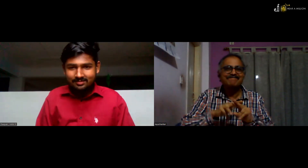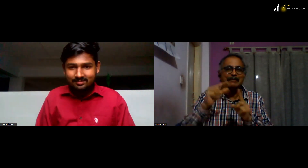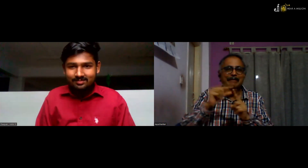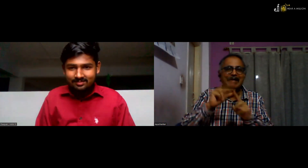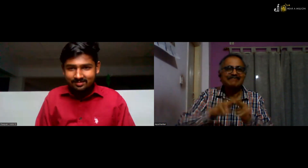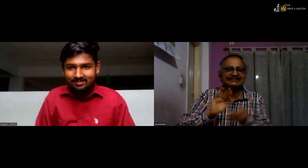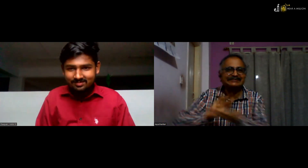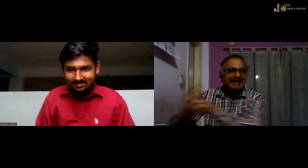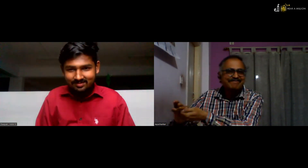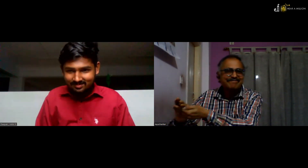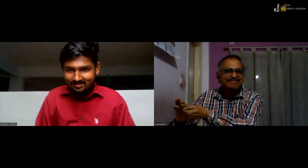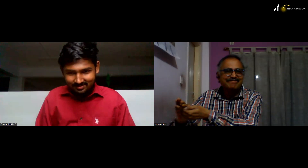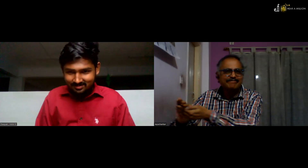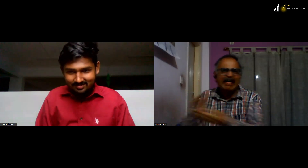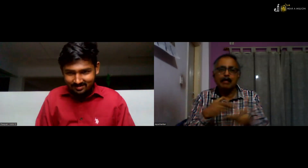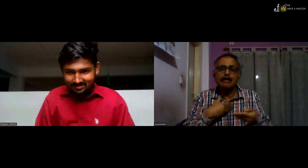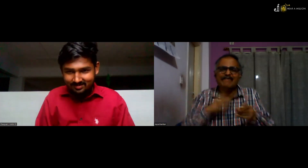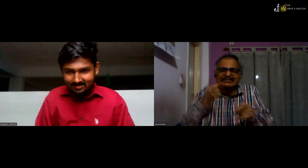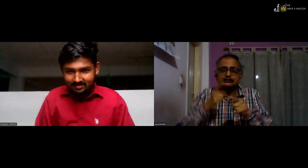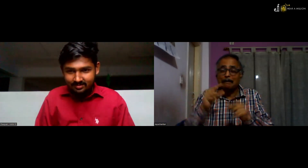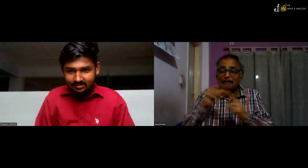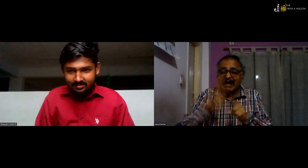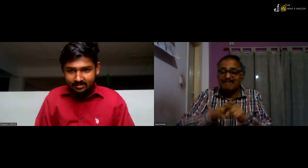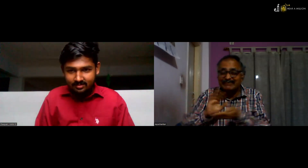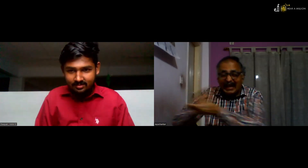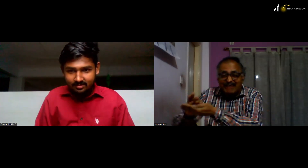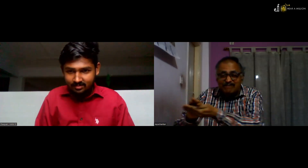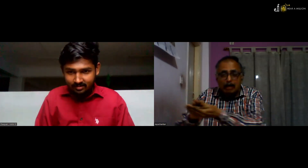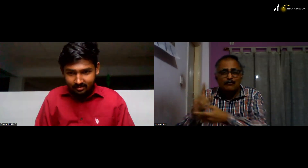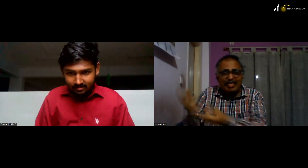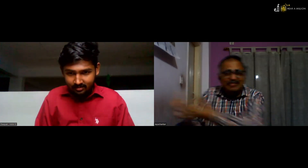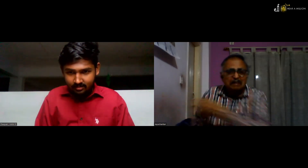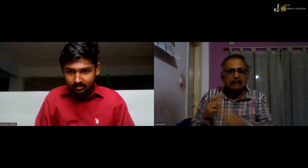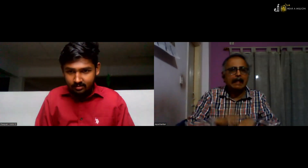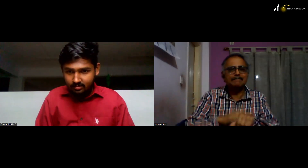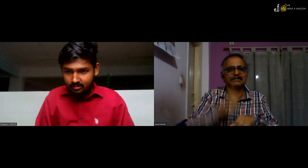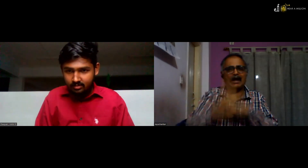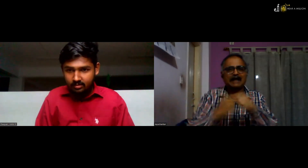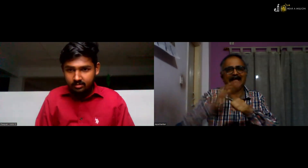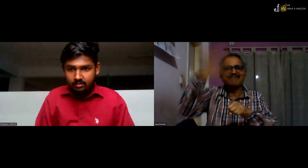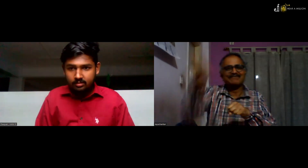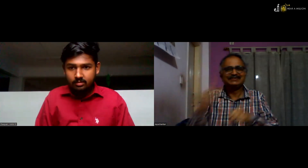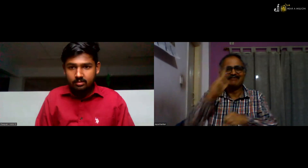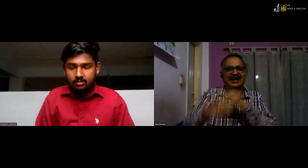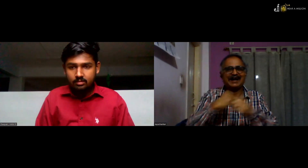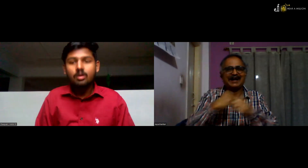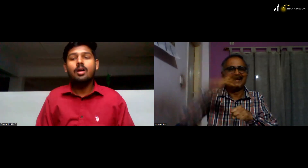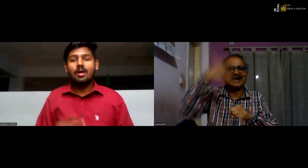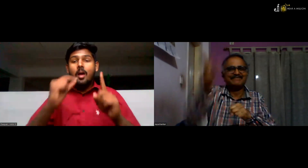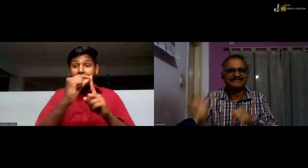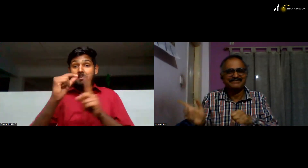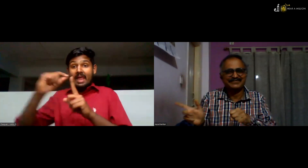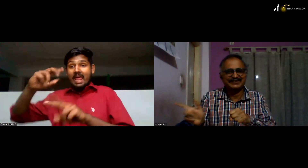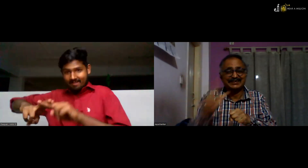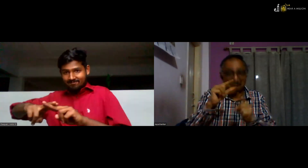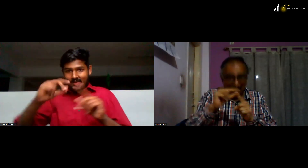so, like, I have some PF with me, the amount. So, if I'm saving my amount, so